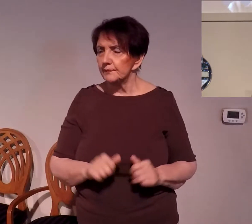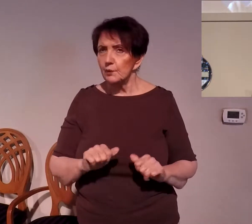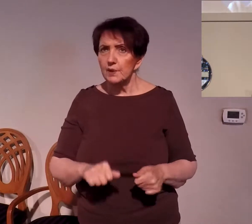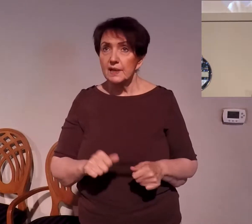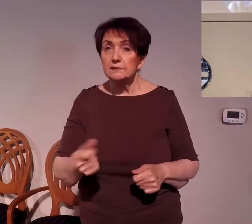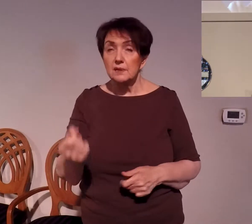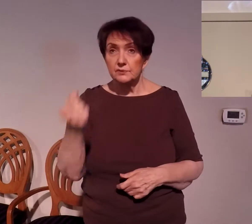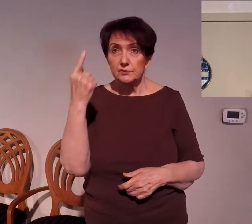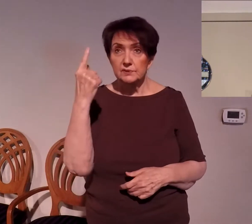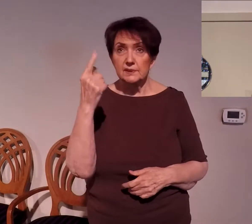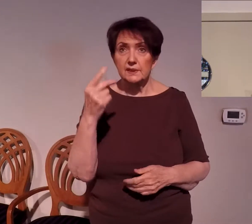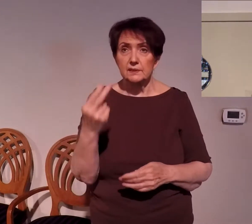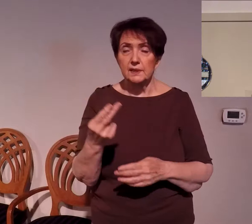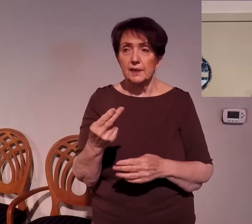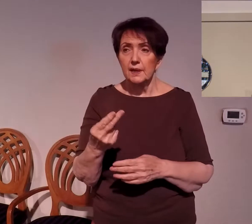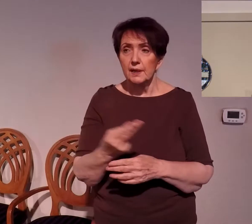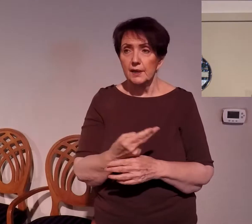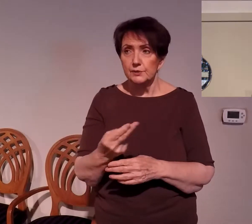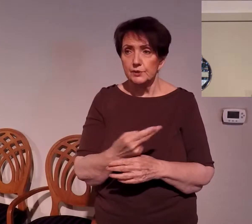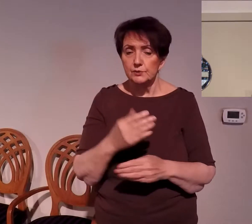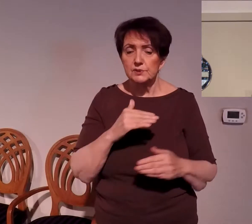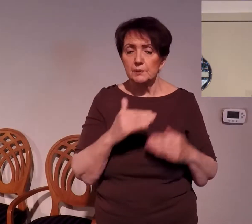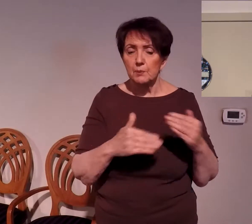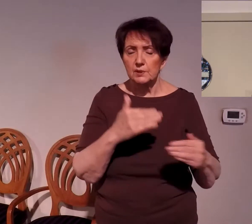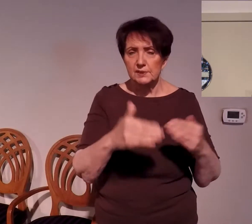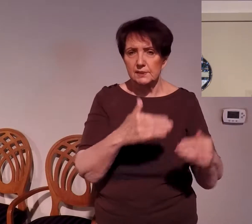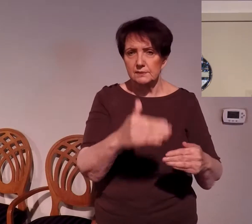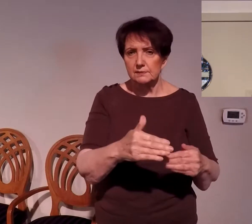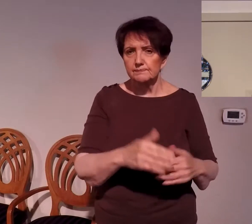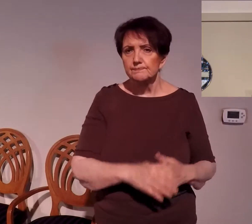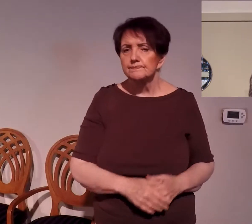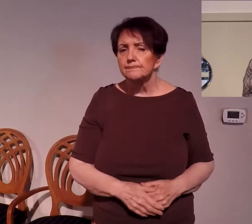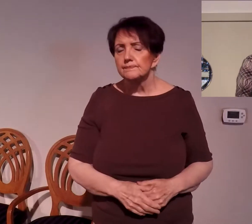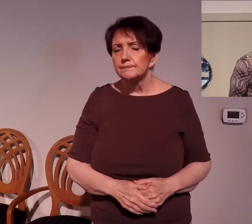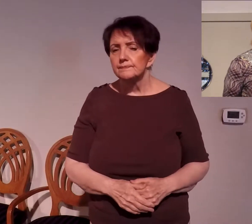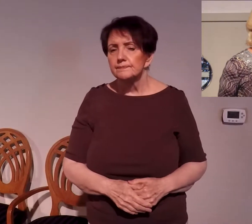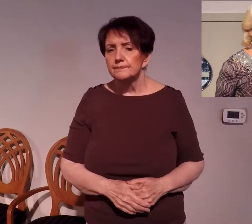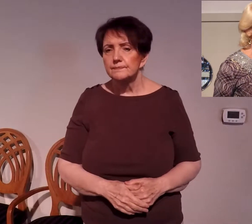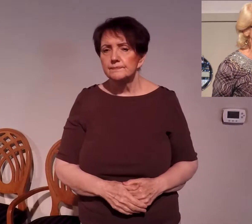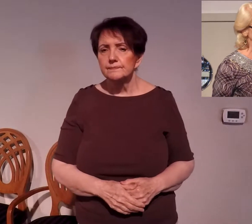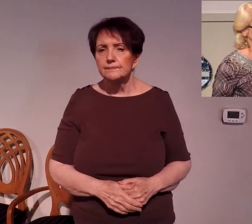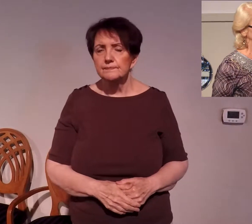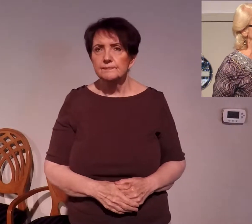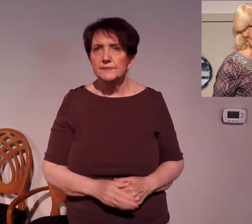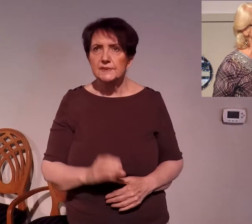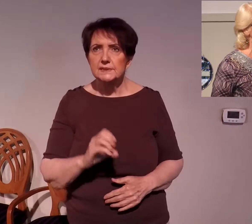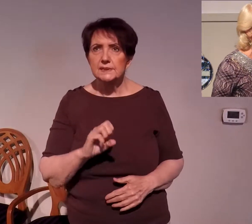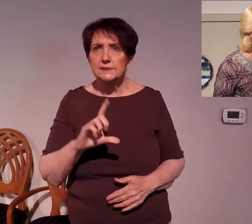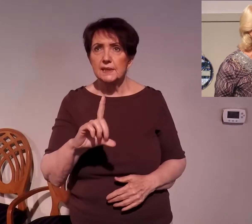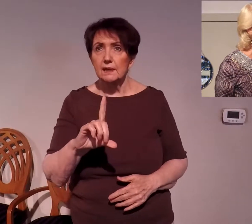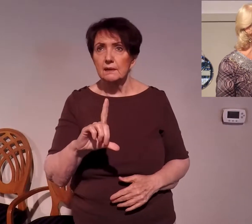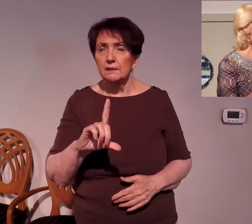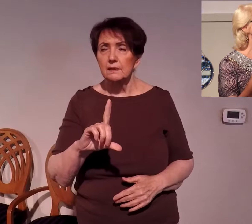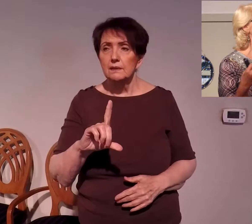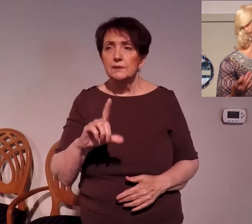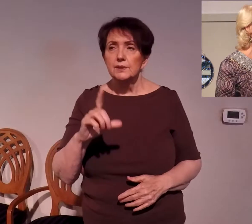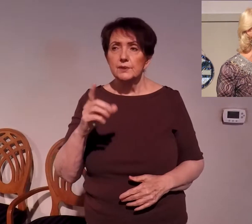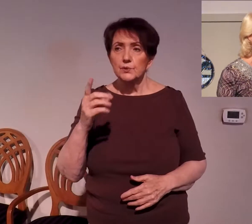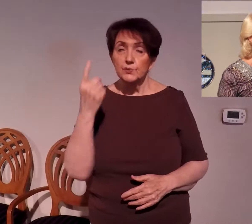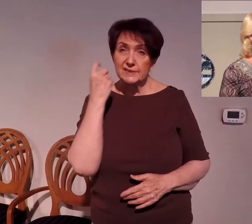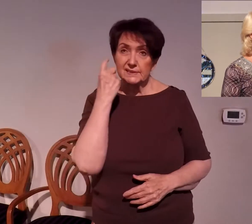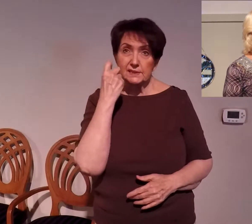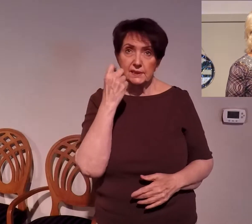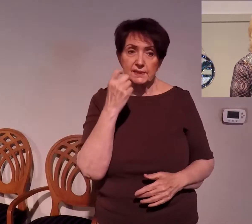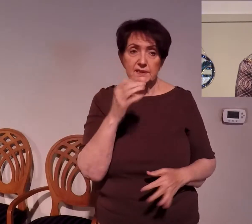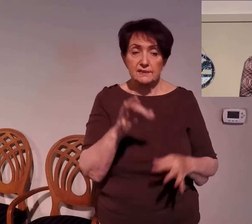understand and use this process. So, Centers for Spiritual Living has recently